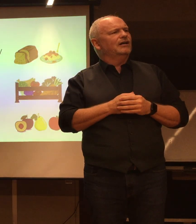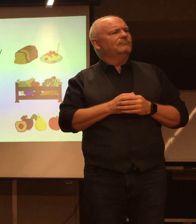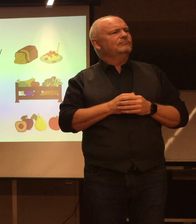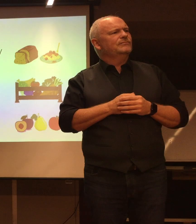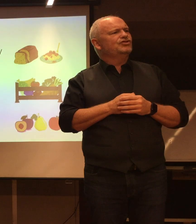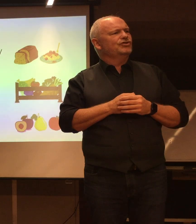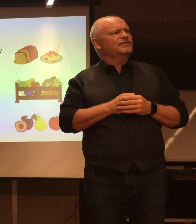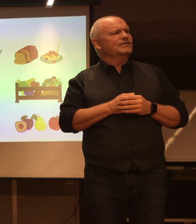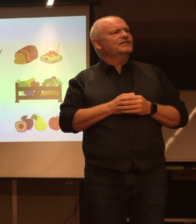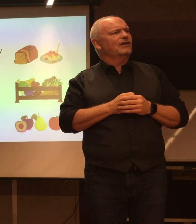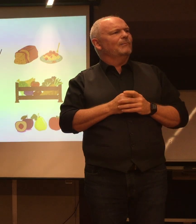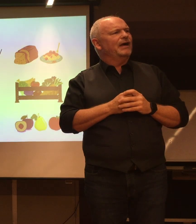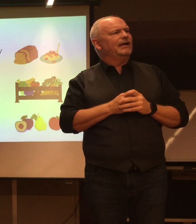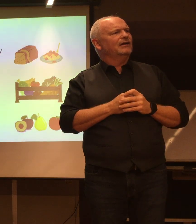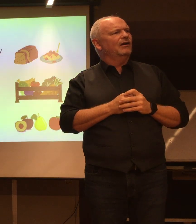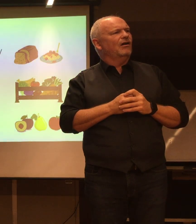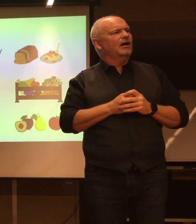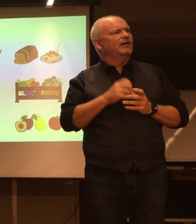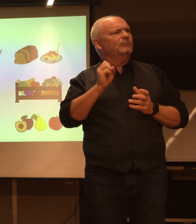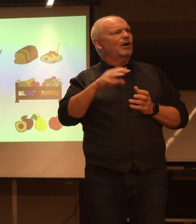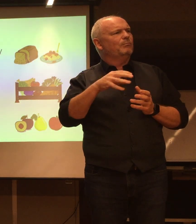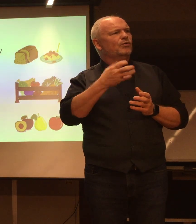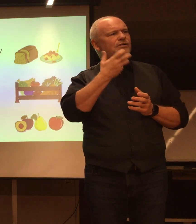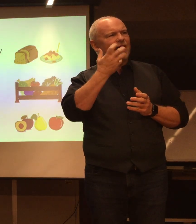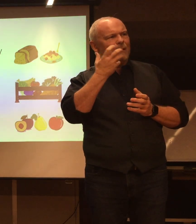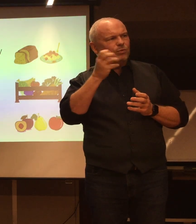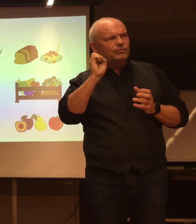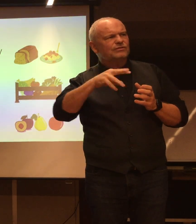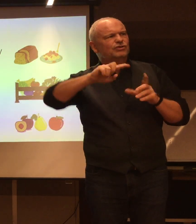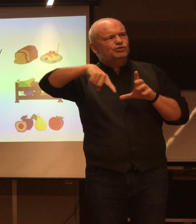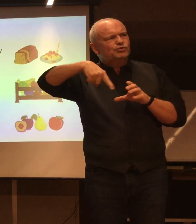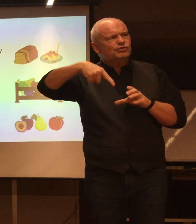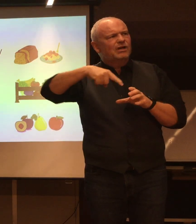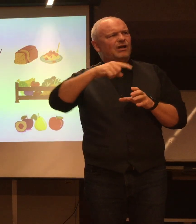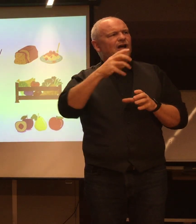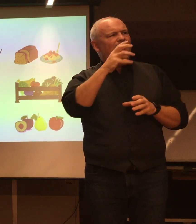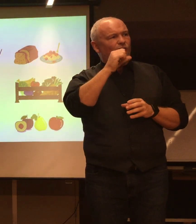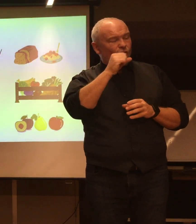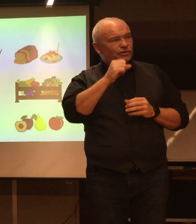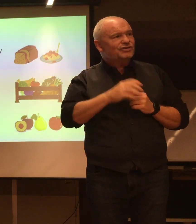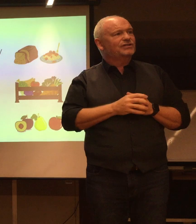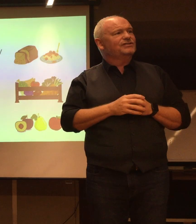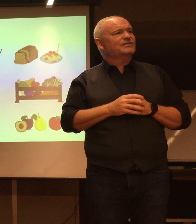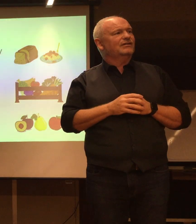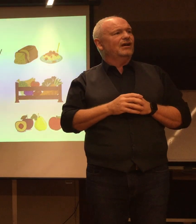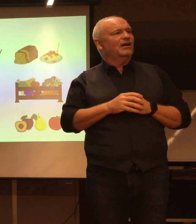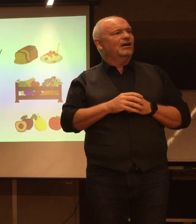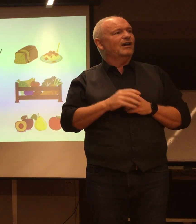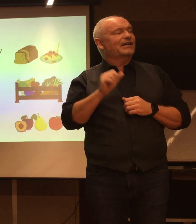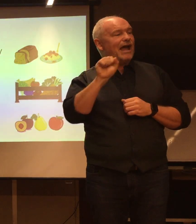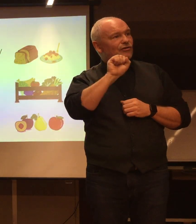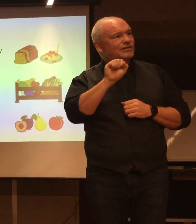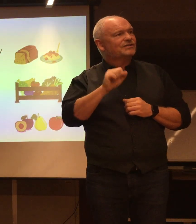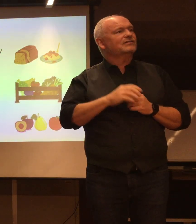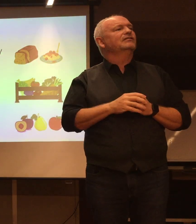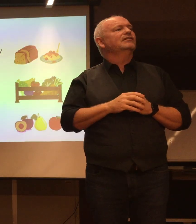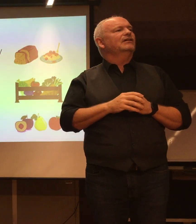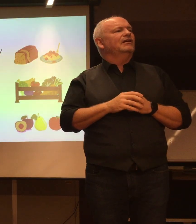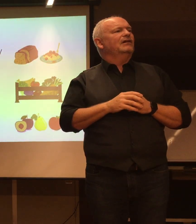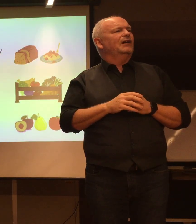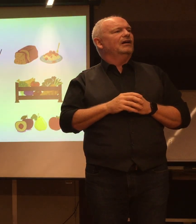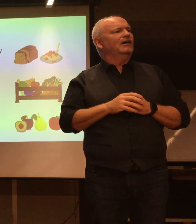Morning juices that I make, I put apples, oranges,